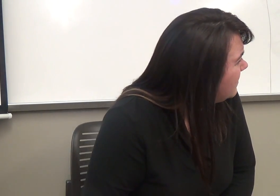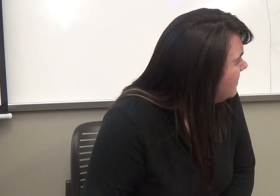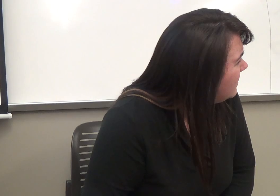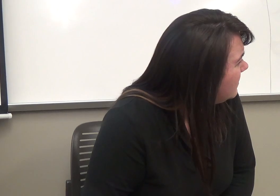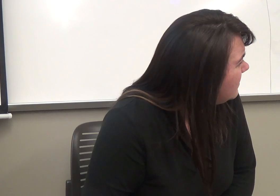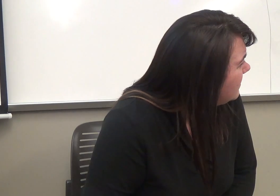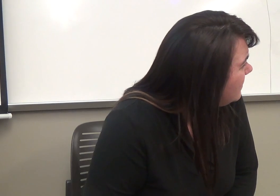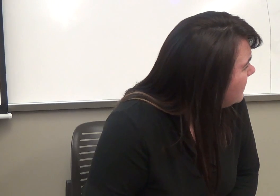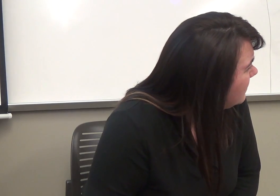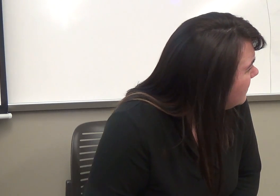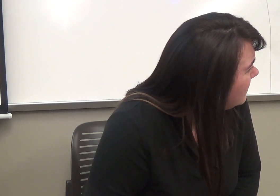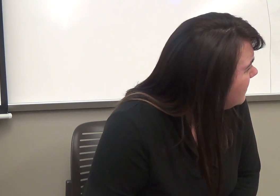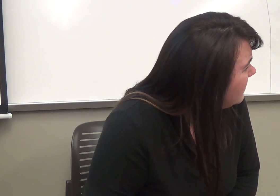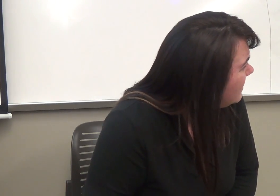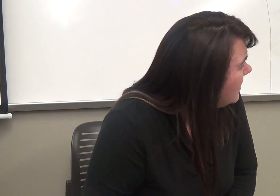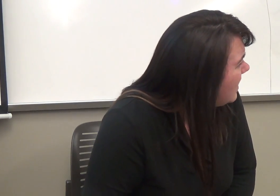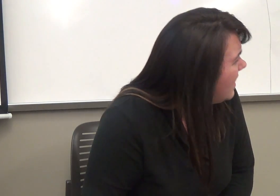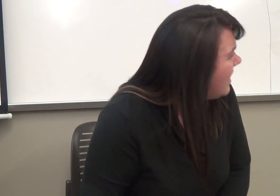Have you ever heard that usage?